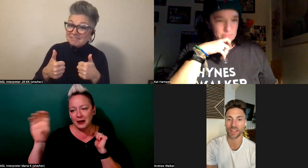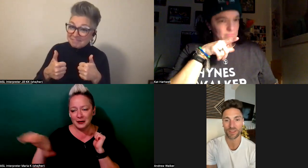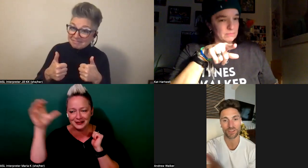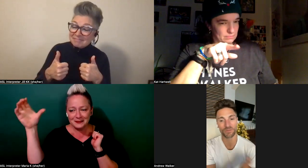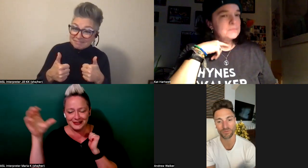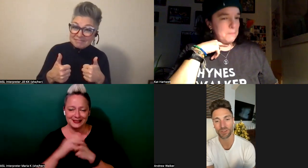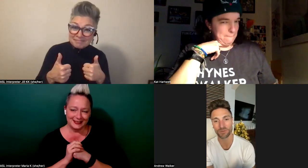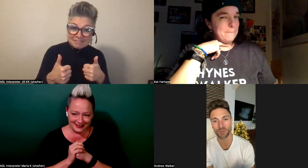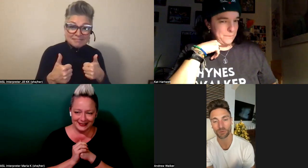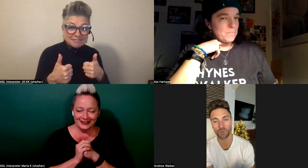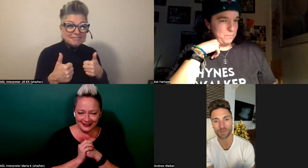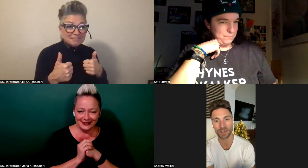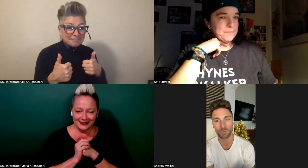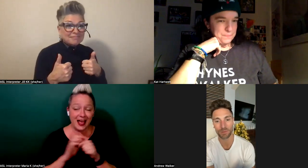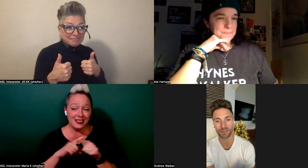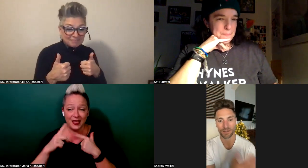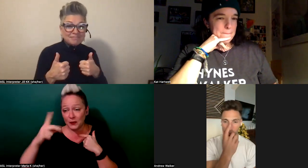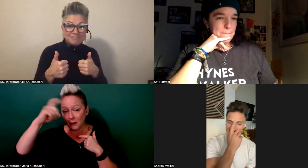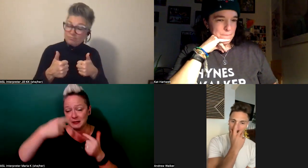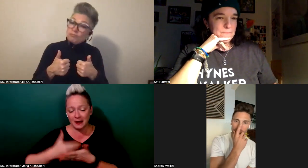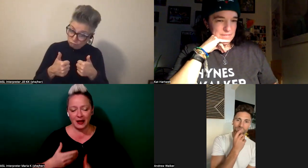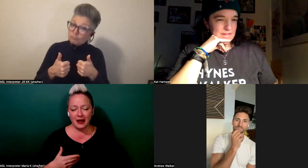and then you can do 3 Wise Men and a Baby.